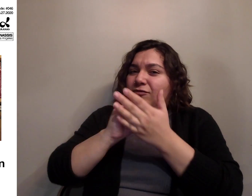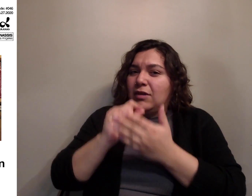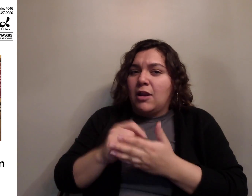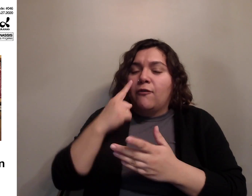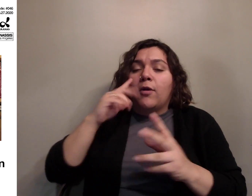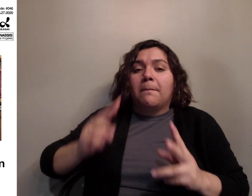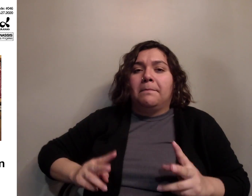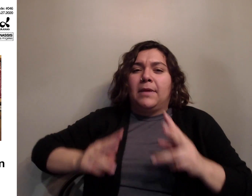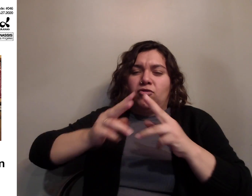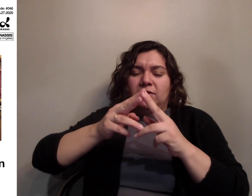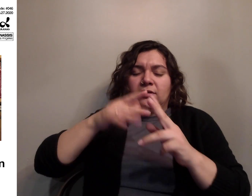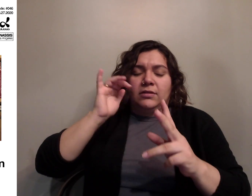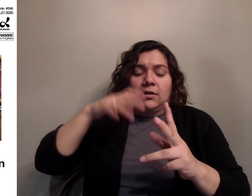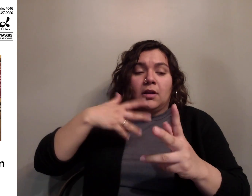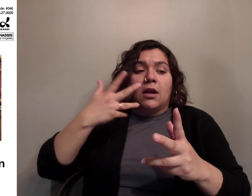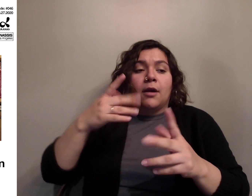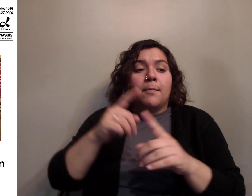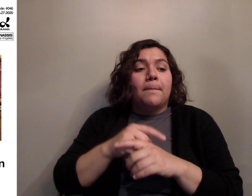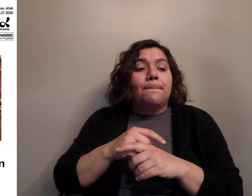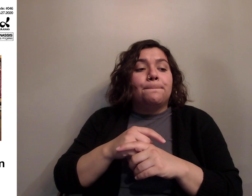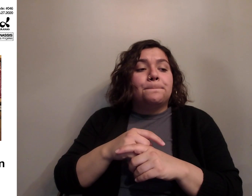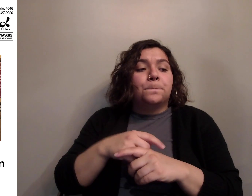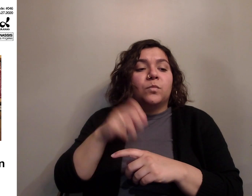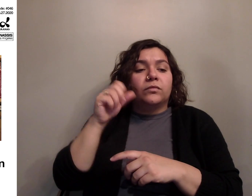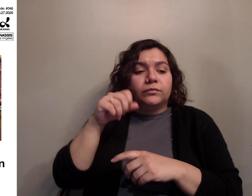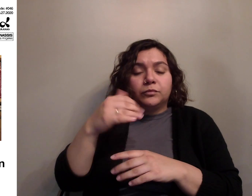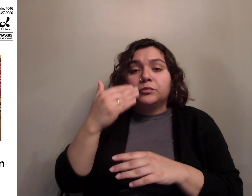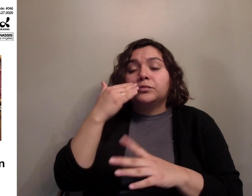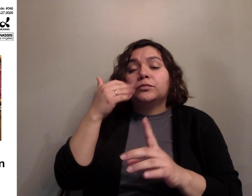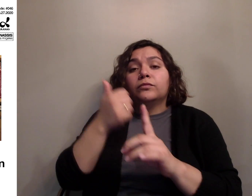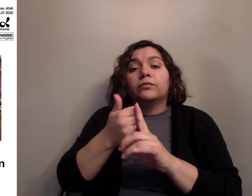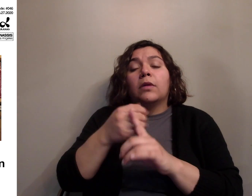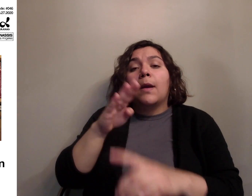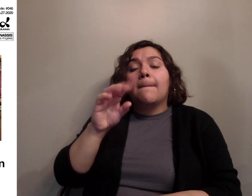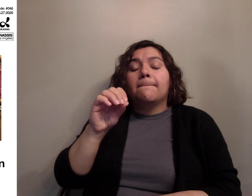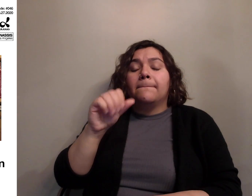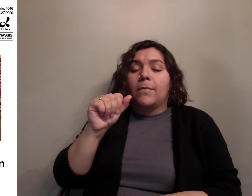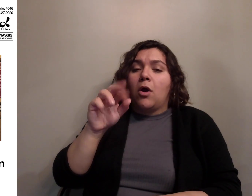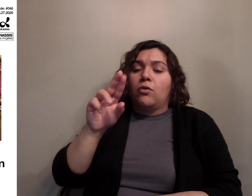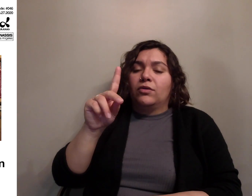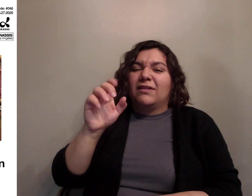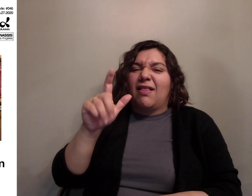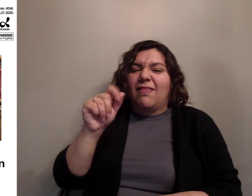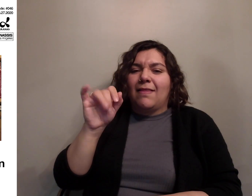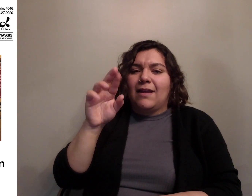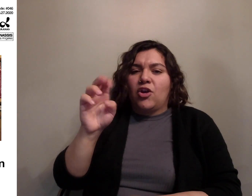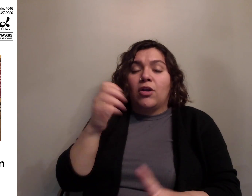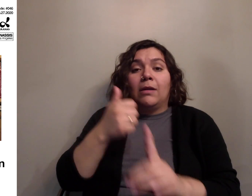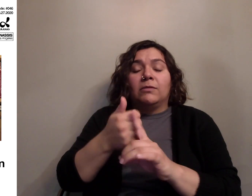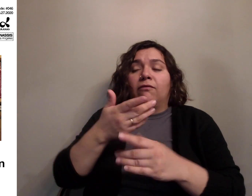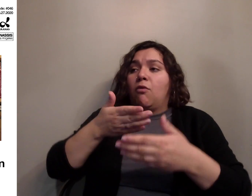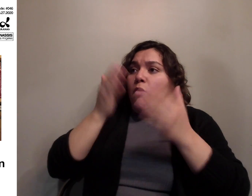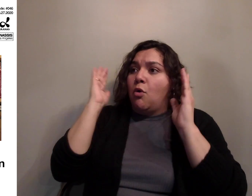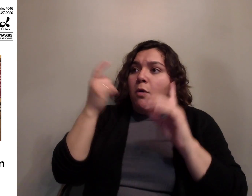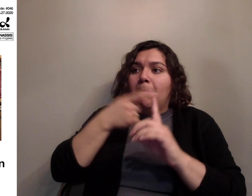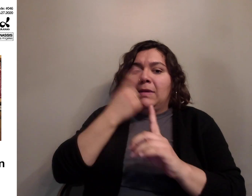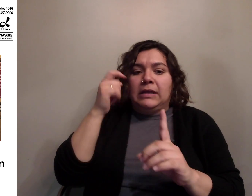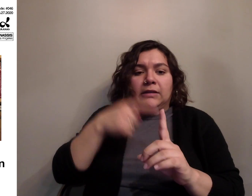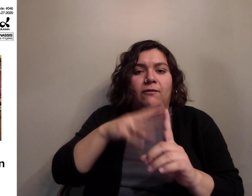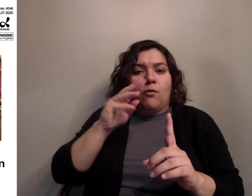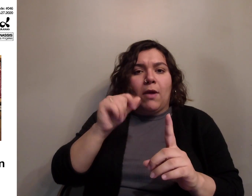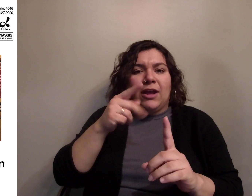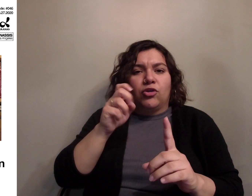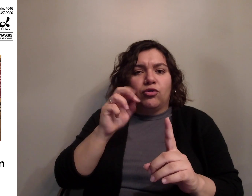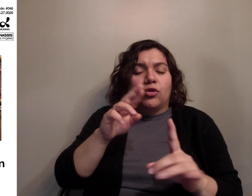essay, because Wagner and Tannhäuser of Paris. And yes, Baudelaire is overwhelmed by Wagner, but